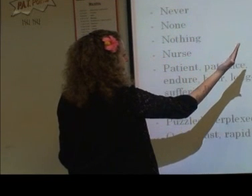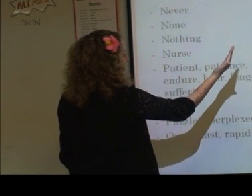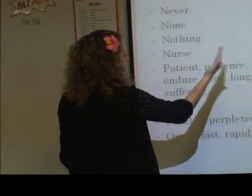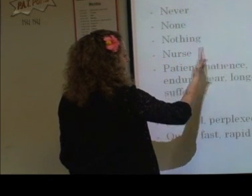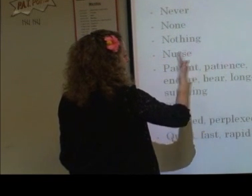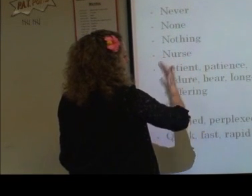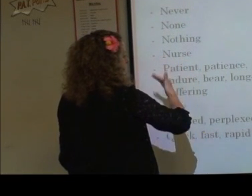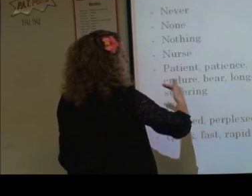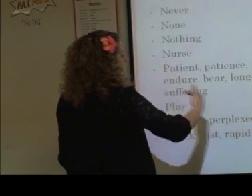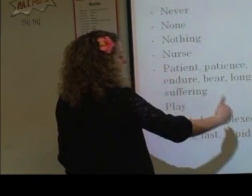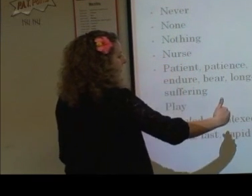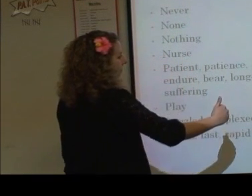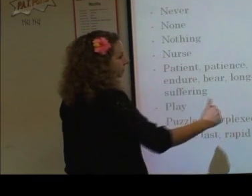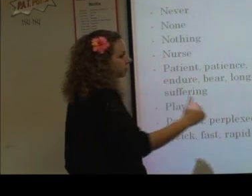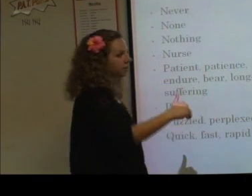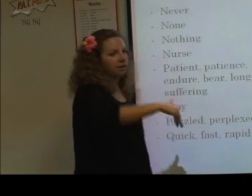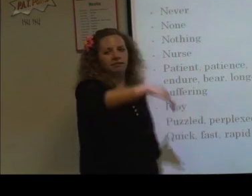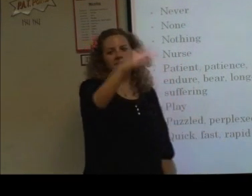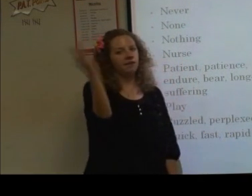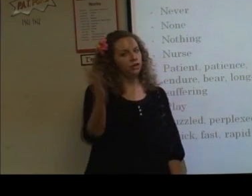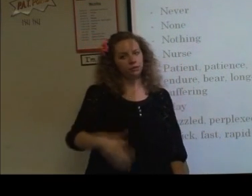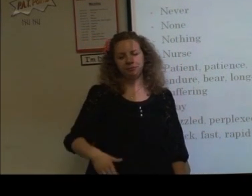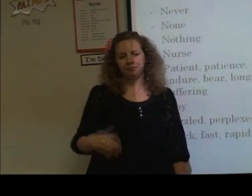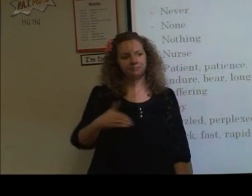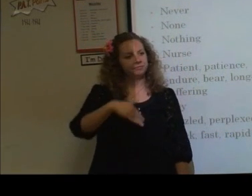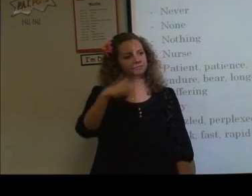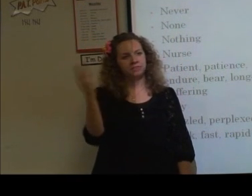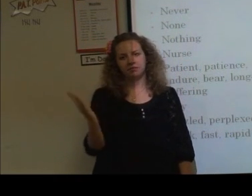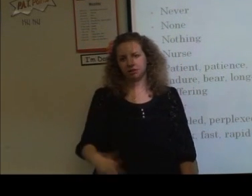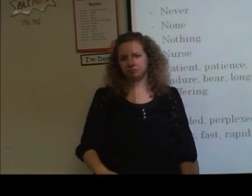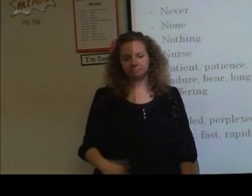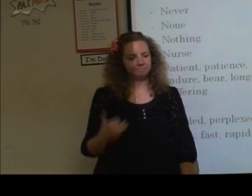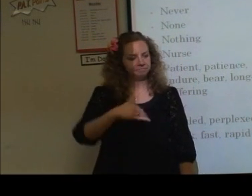that way, and then back this way. Never. Never.